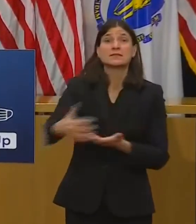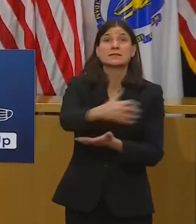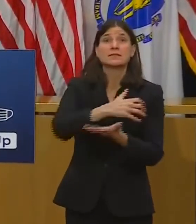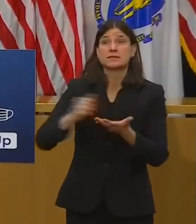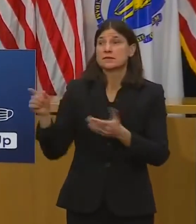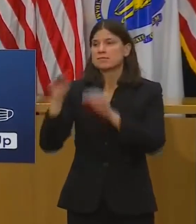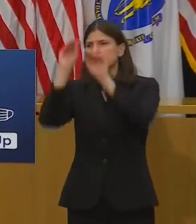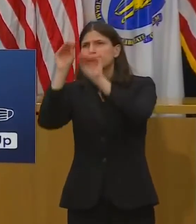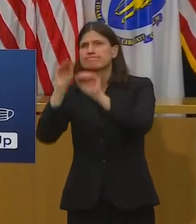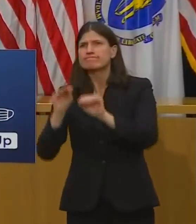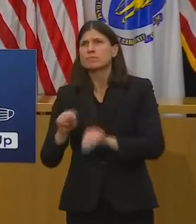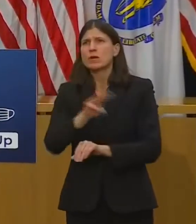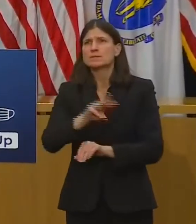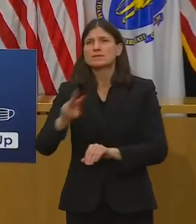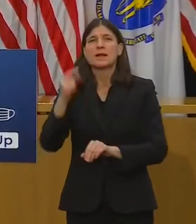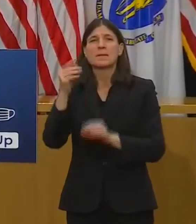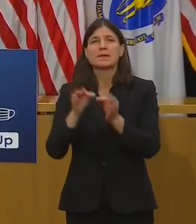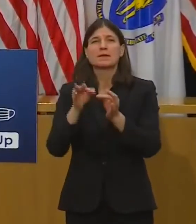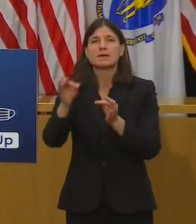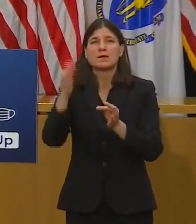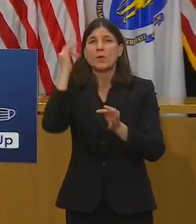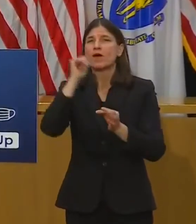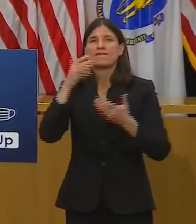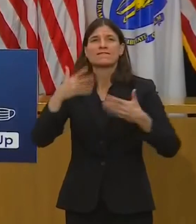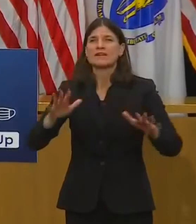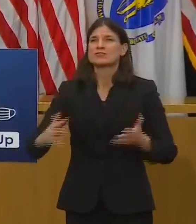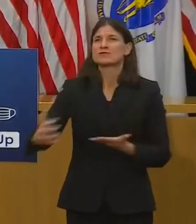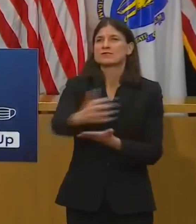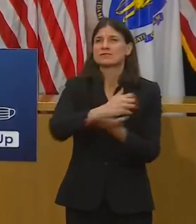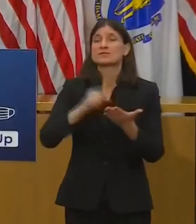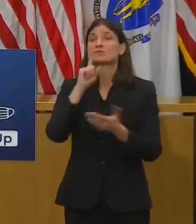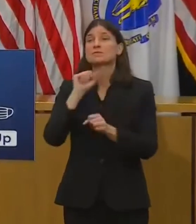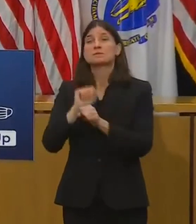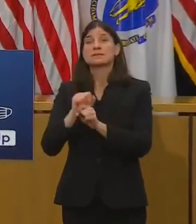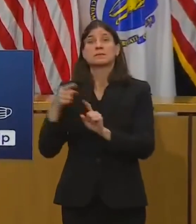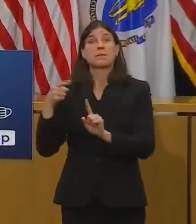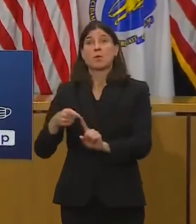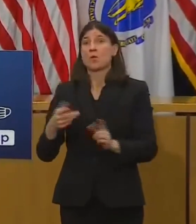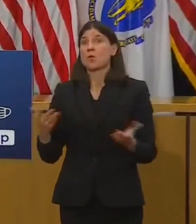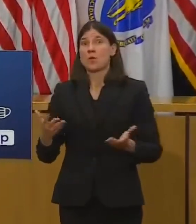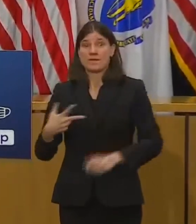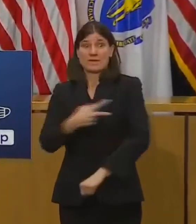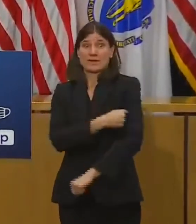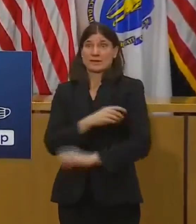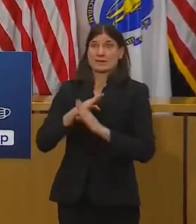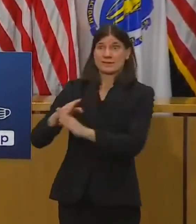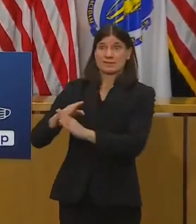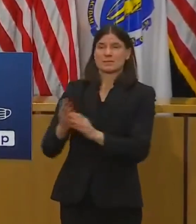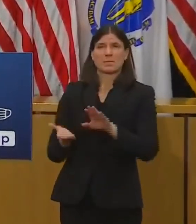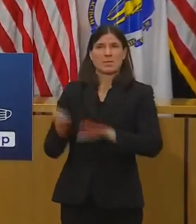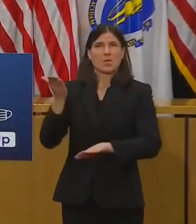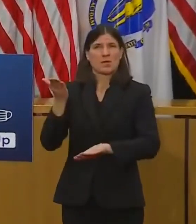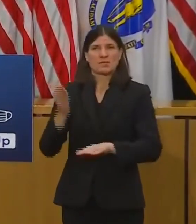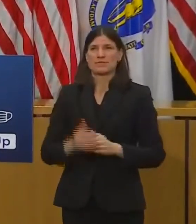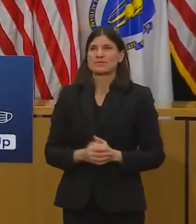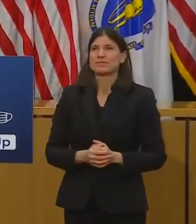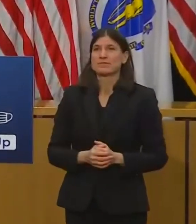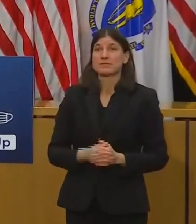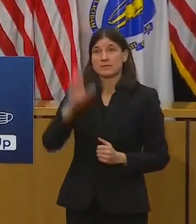underway, and on Monday, vaccination of first responders will begin. Local boards of health have established